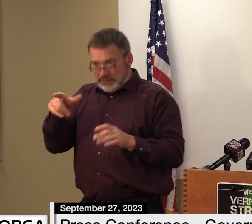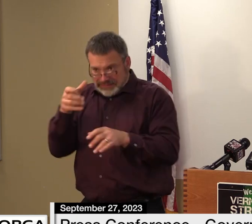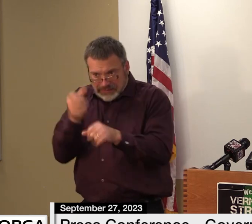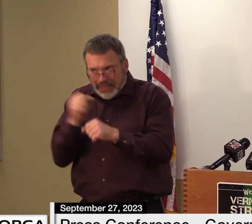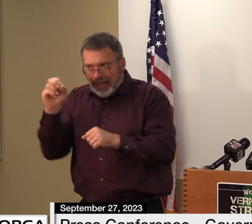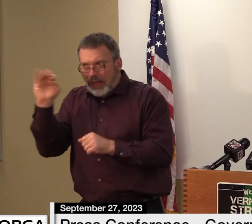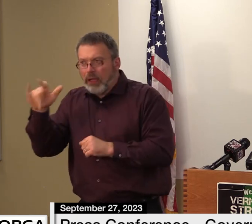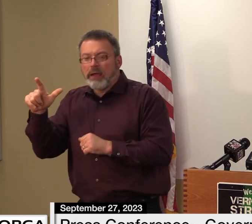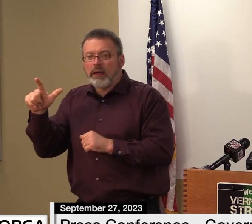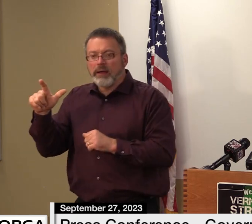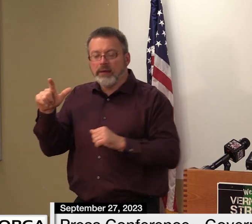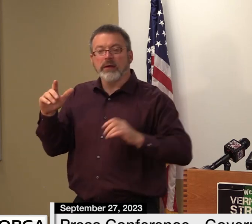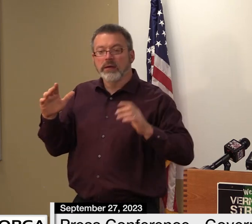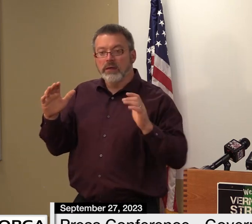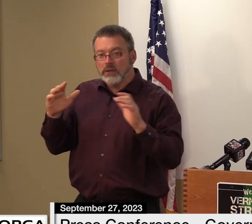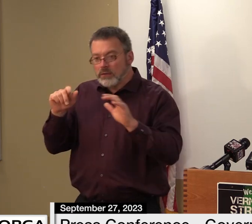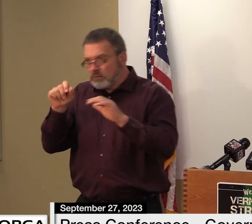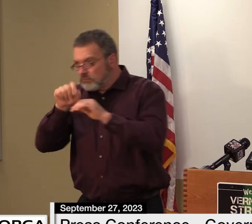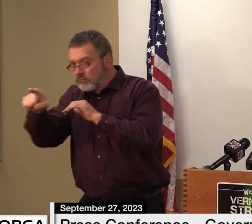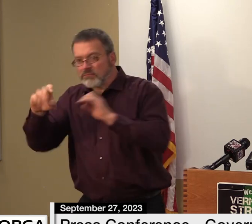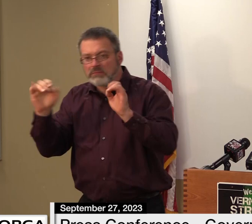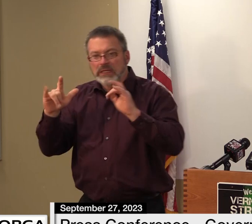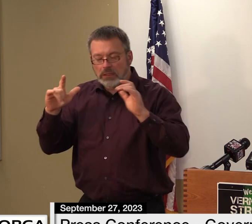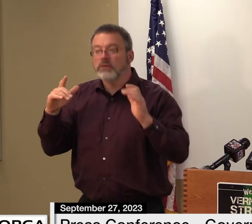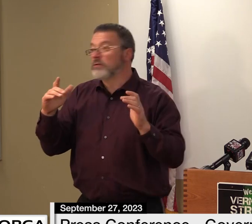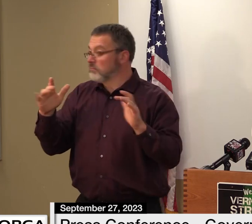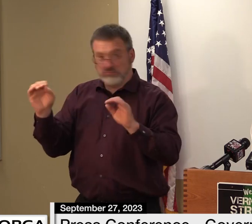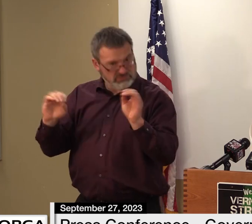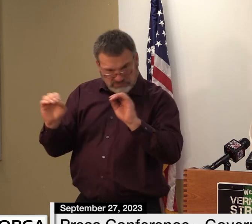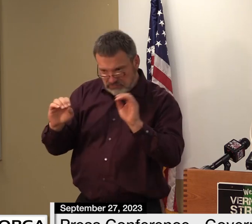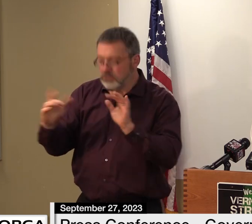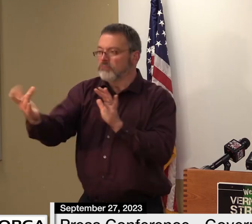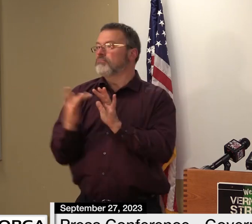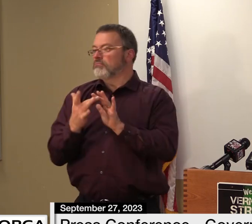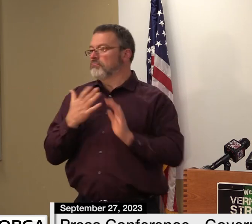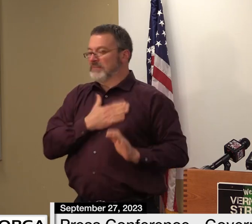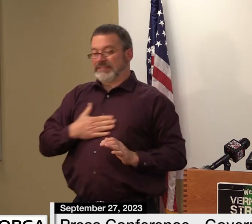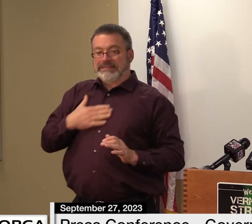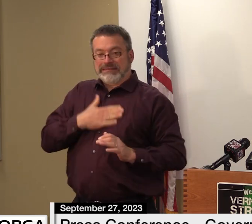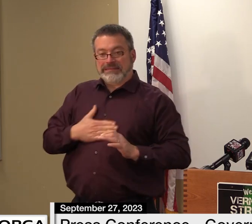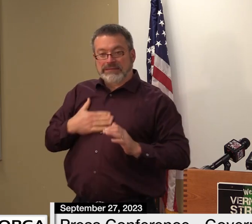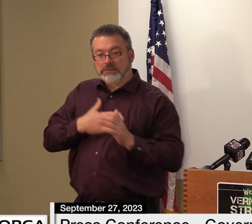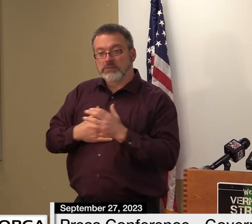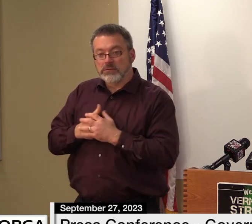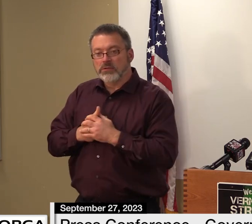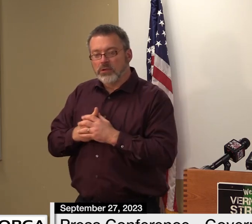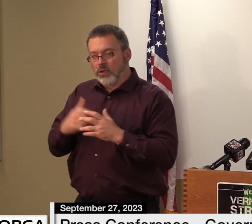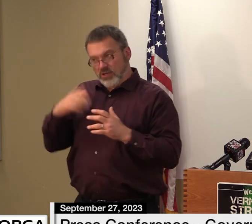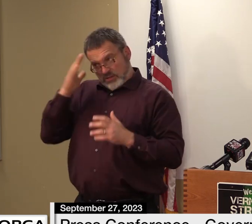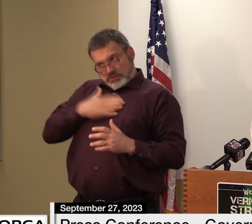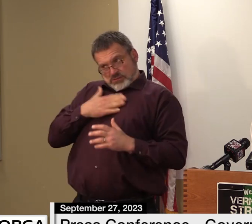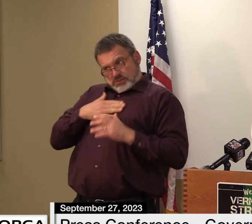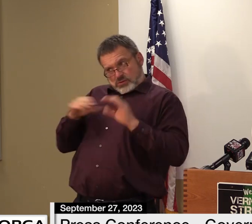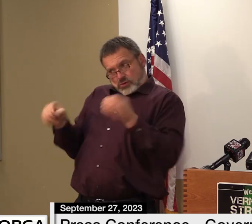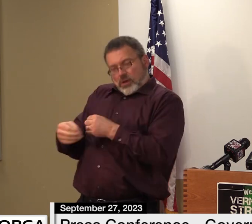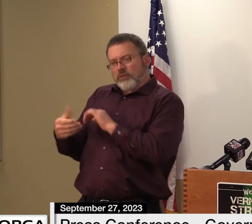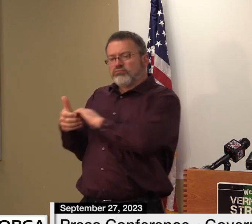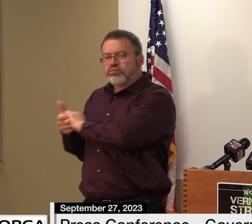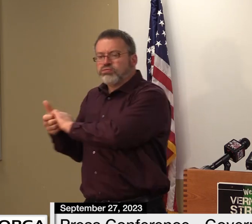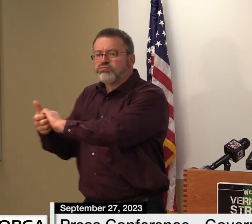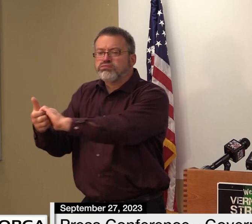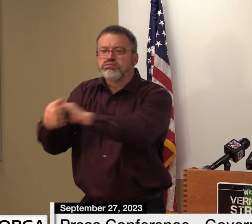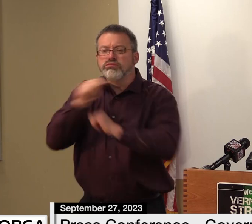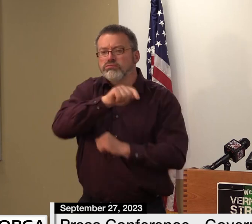if not. We're working with many partners, including Efficiency Vermont, the Vermont Fuel